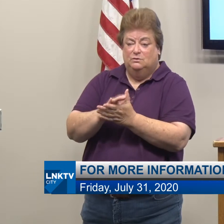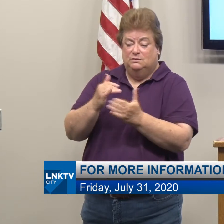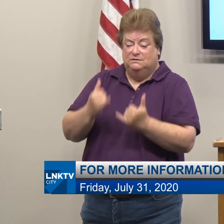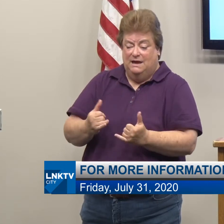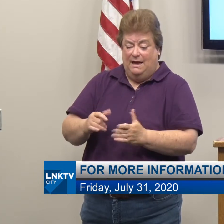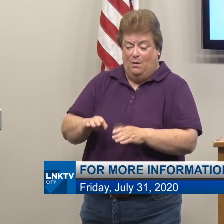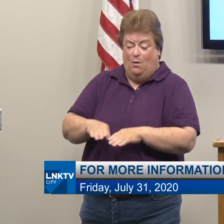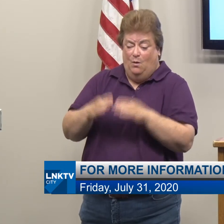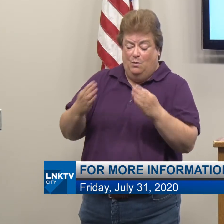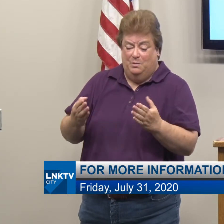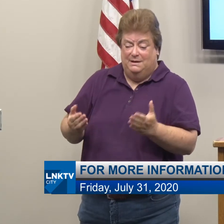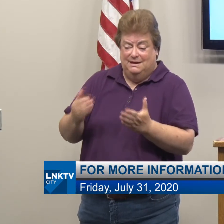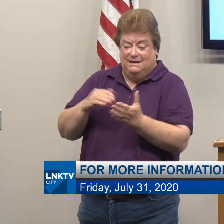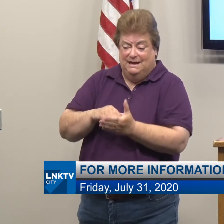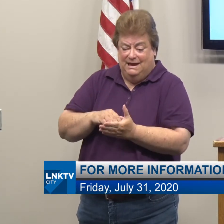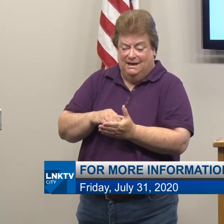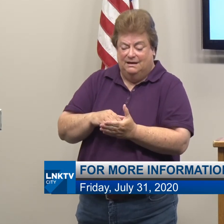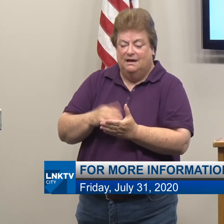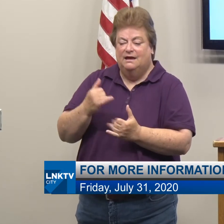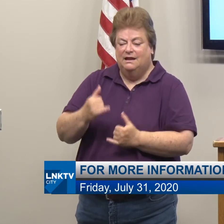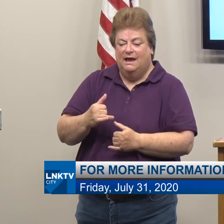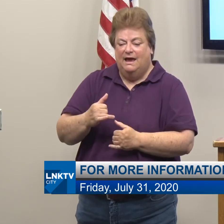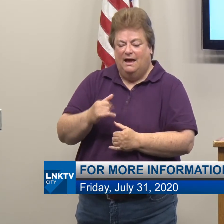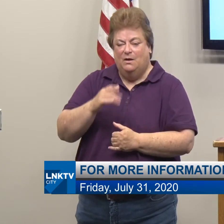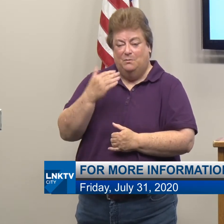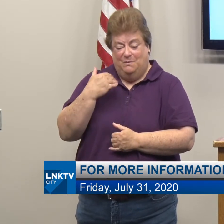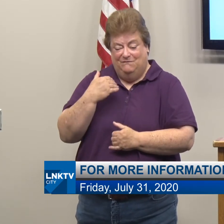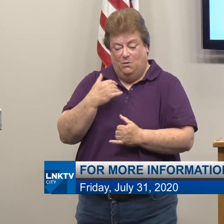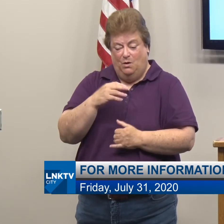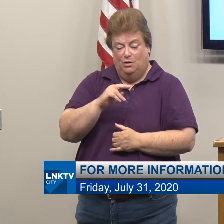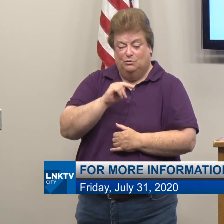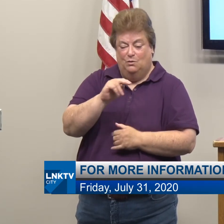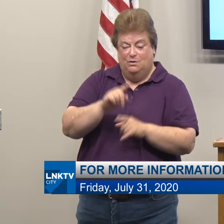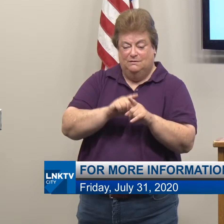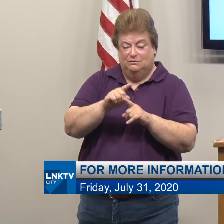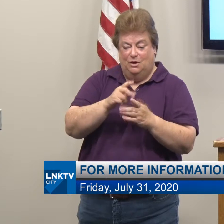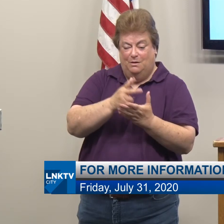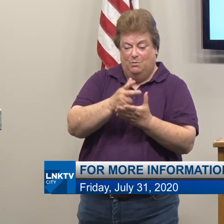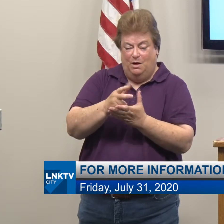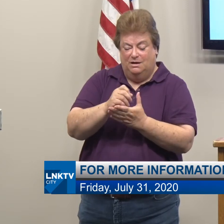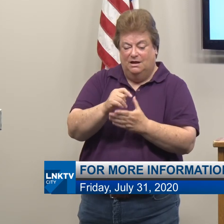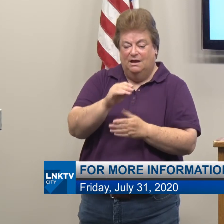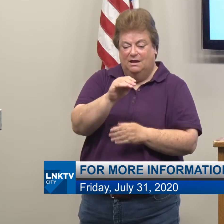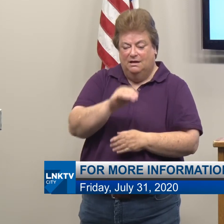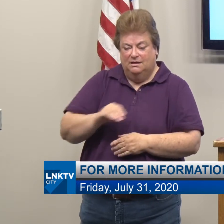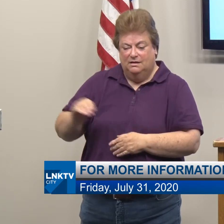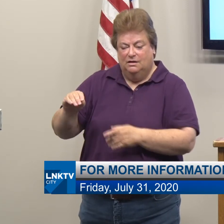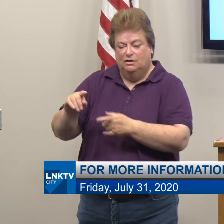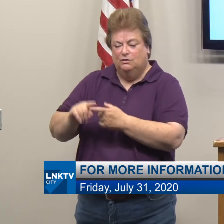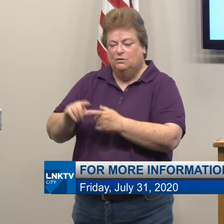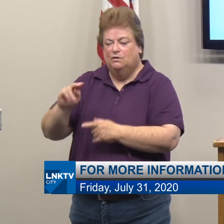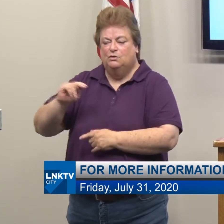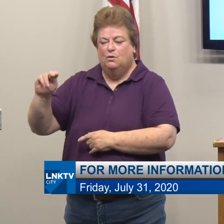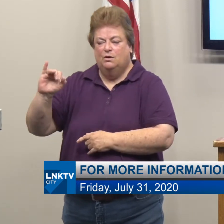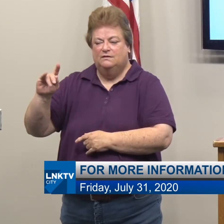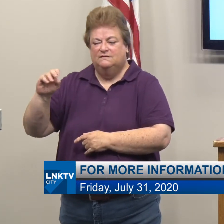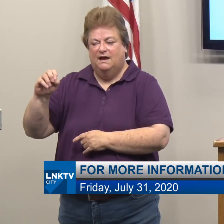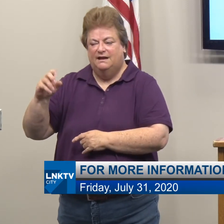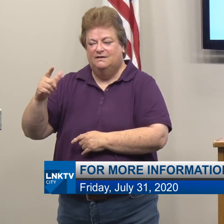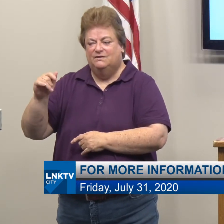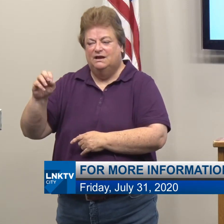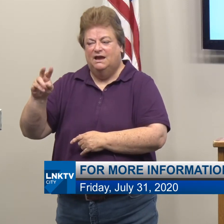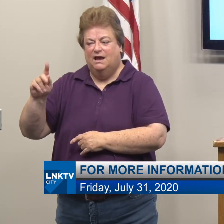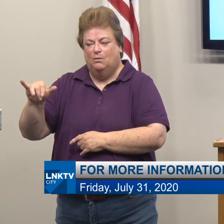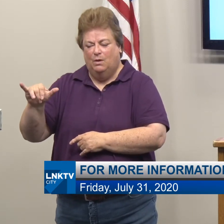resuming classes, they are moving from the North Star parking lot to the north side of Gateway Mall, near